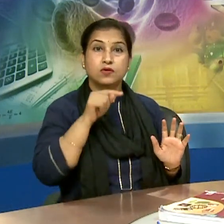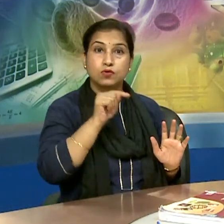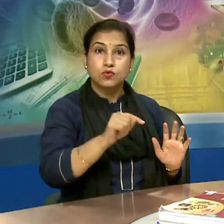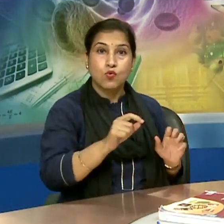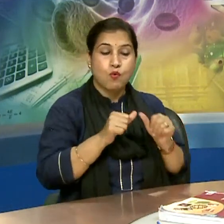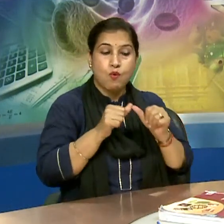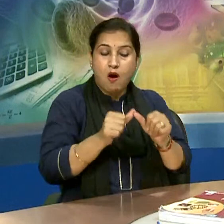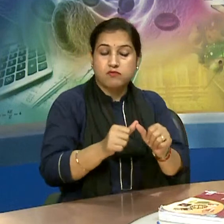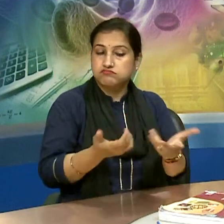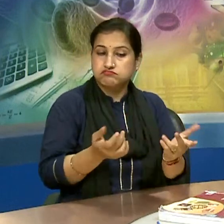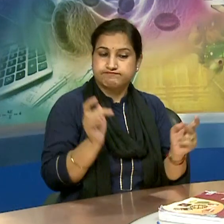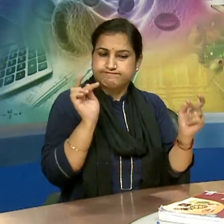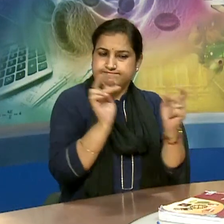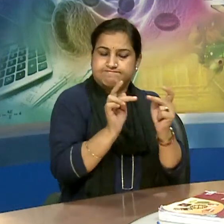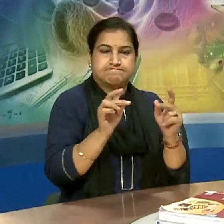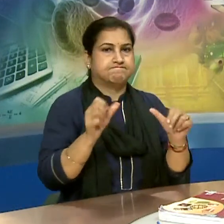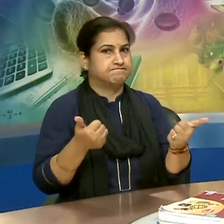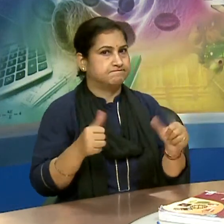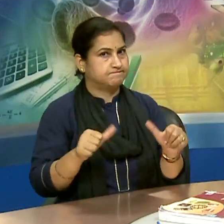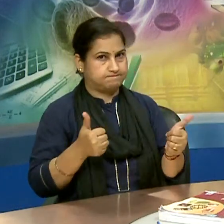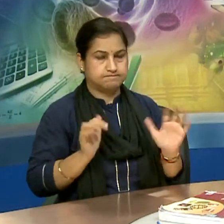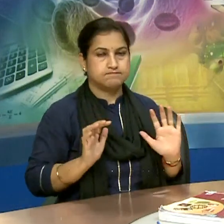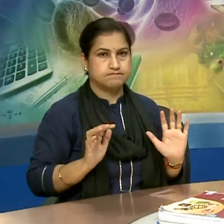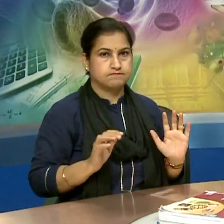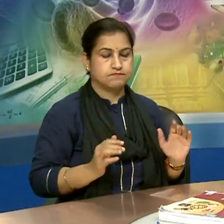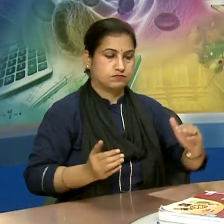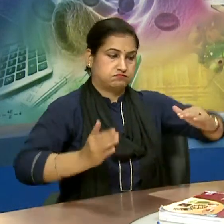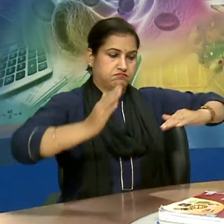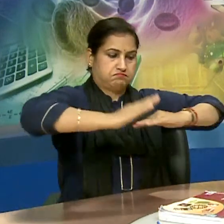answer would not be precise.